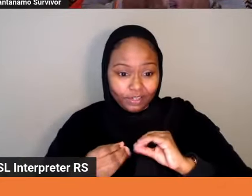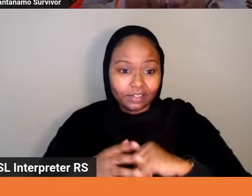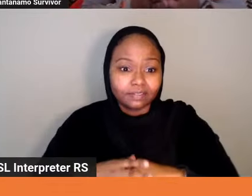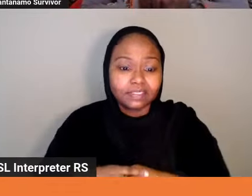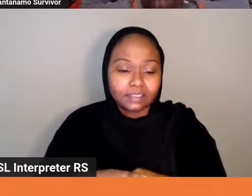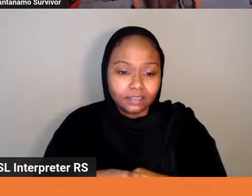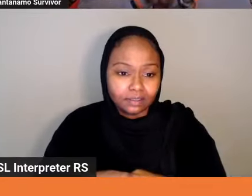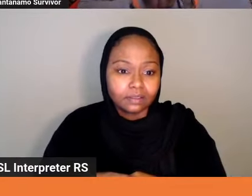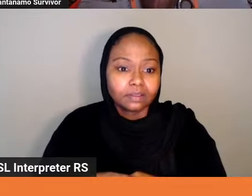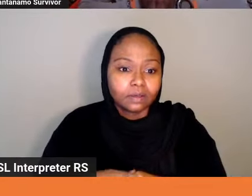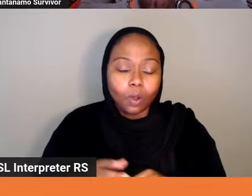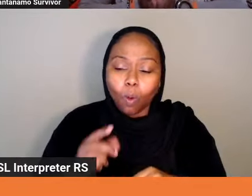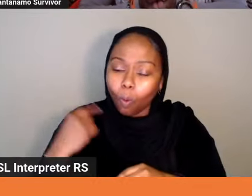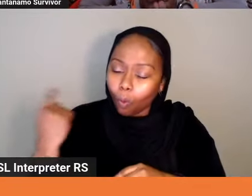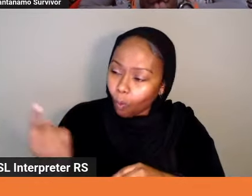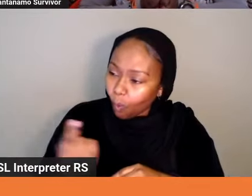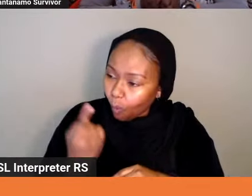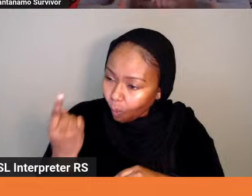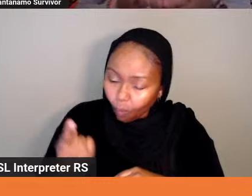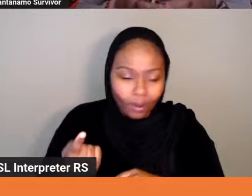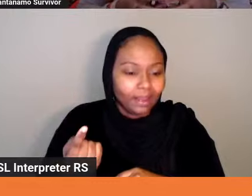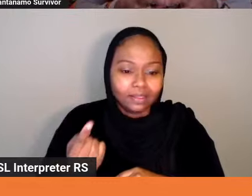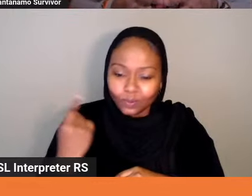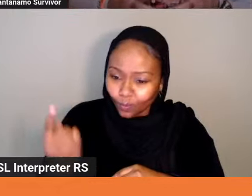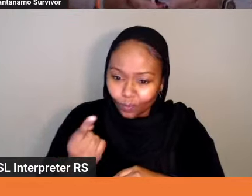always the media try to shift